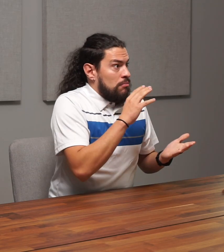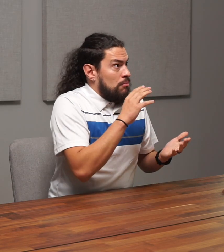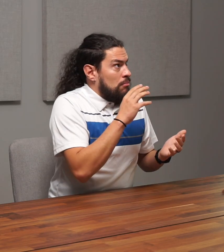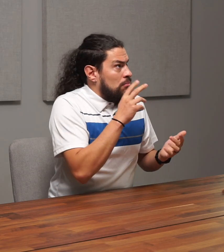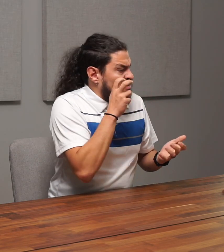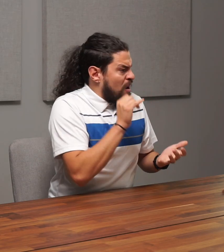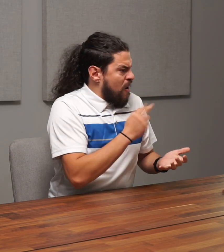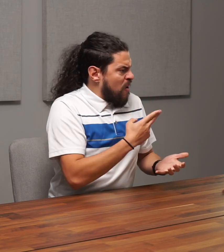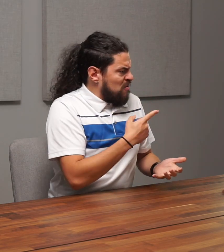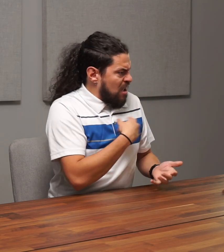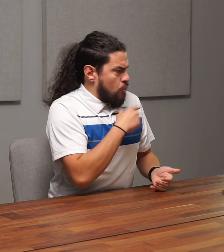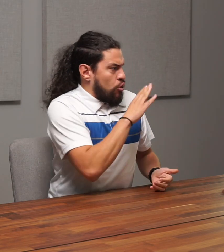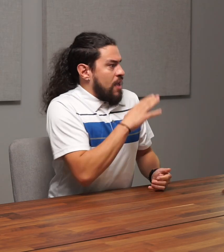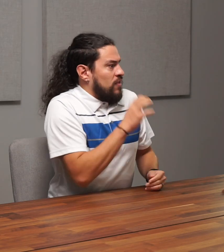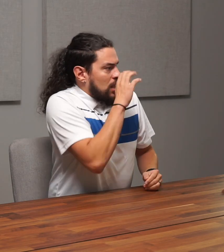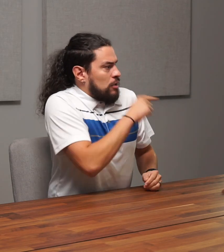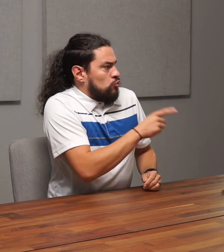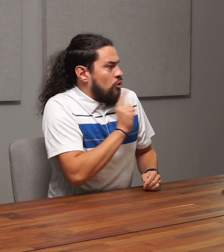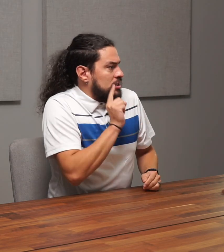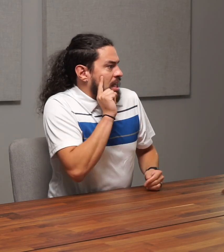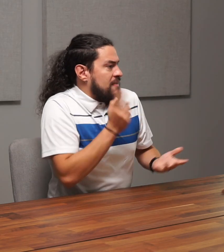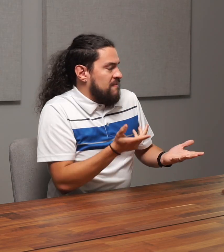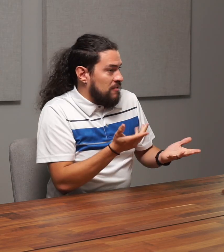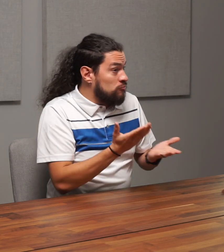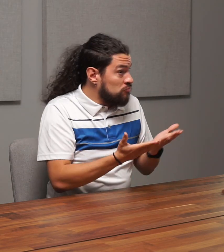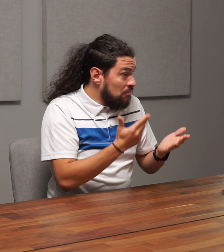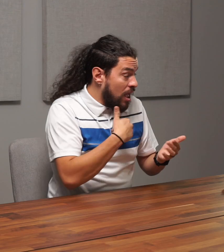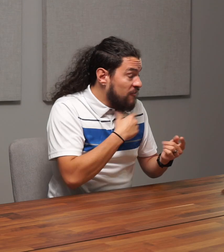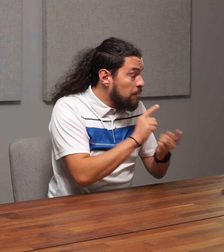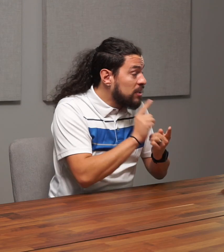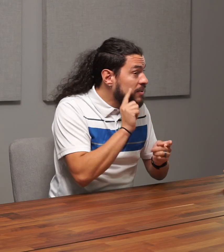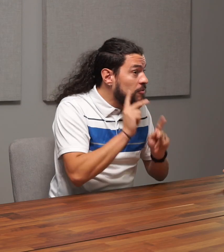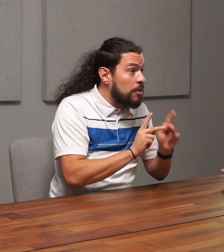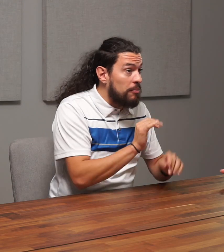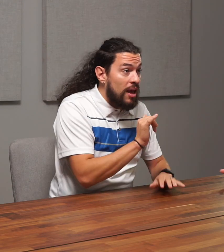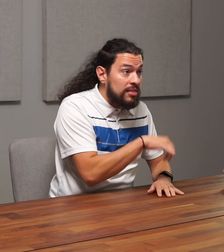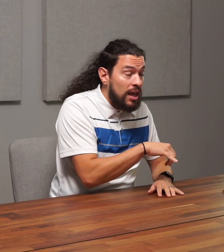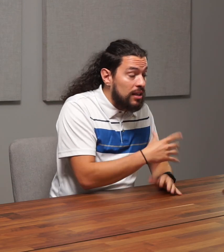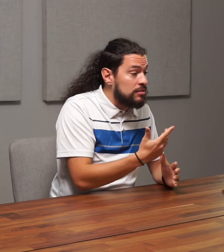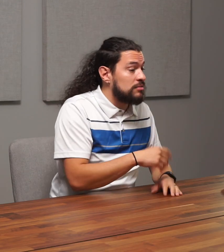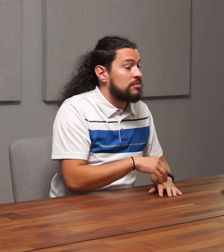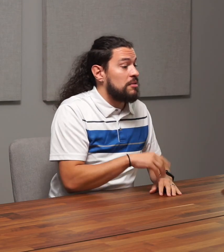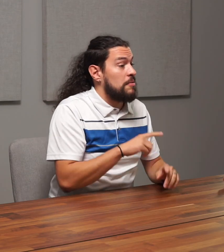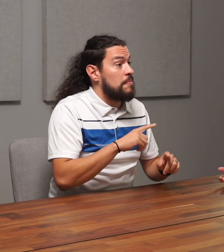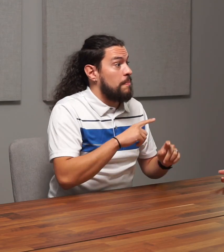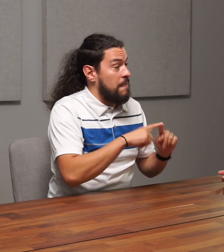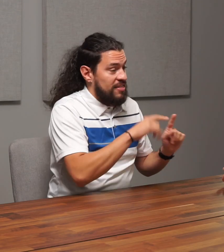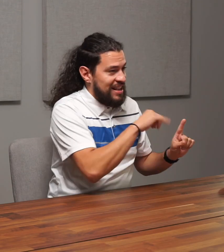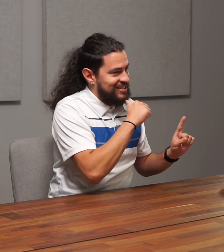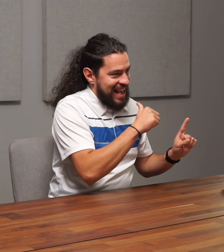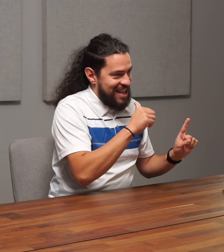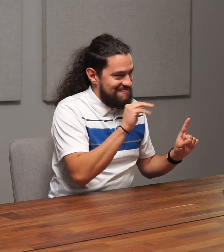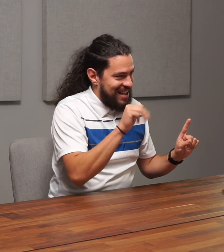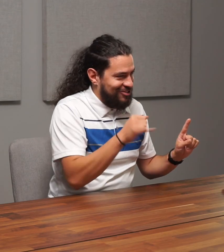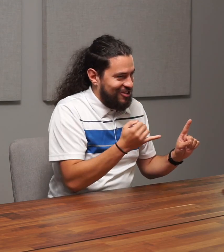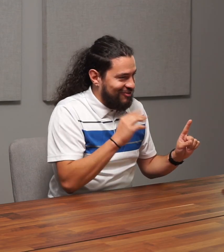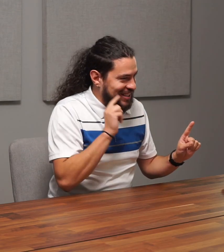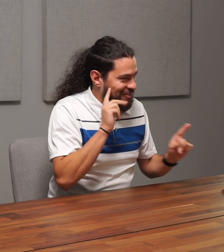and talk as well some people you know have made comments to them saying oh i would have never assumed that you were deaf because you speak so